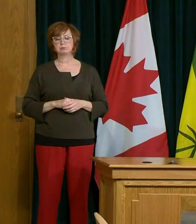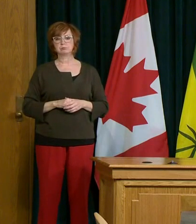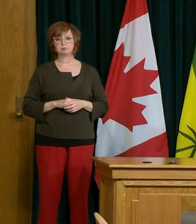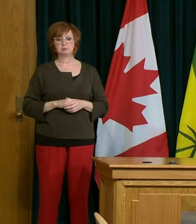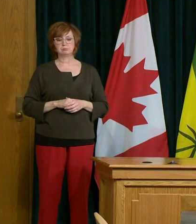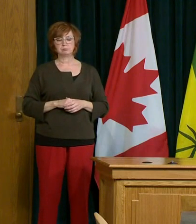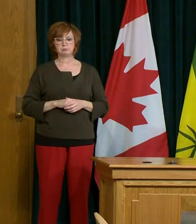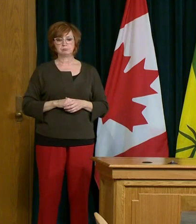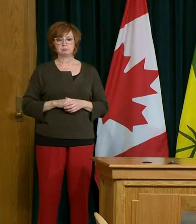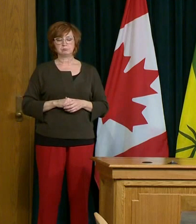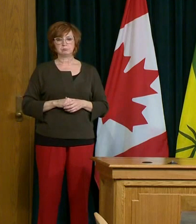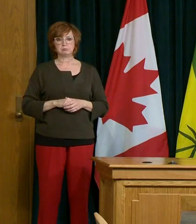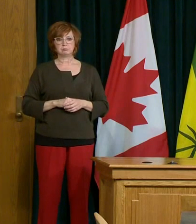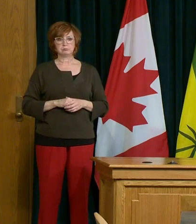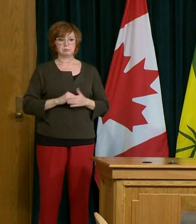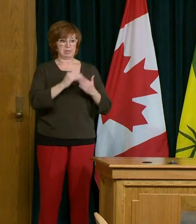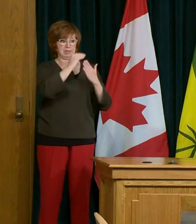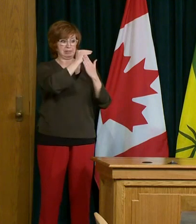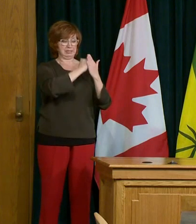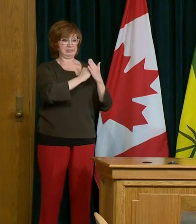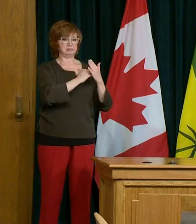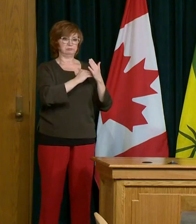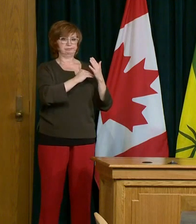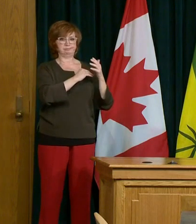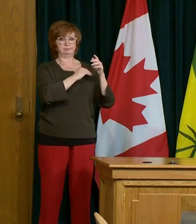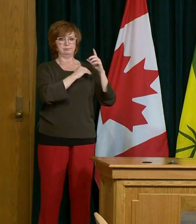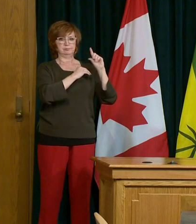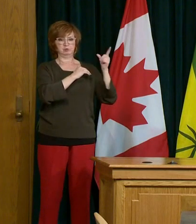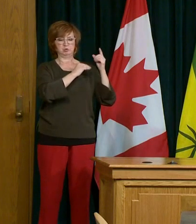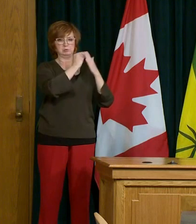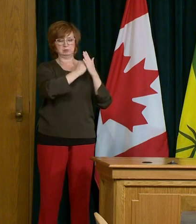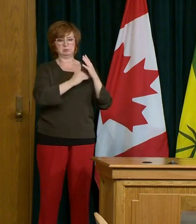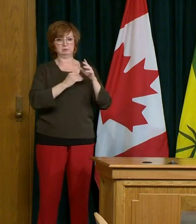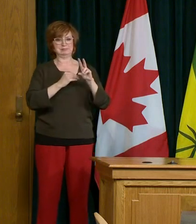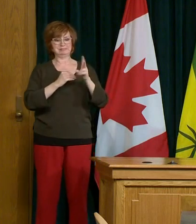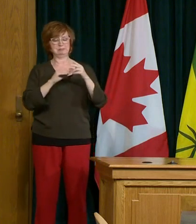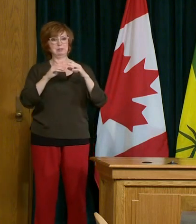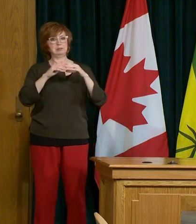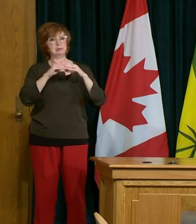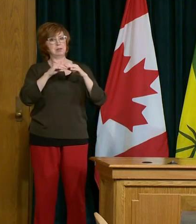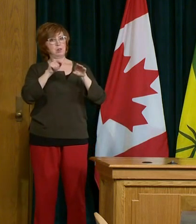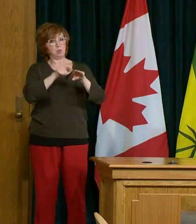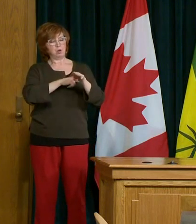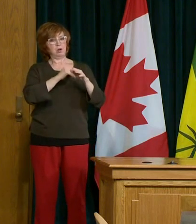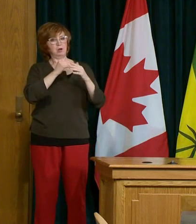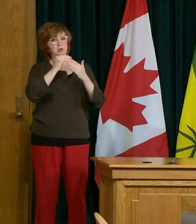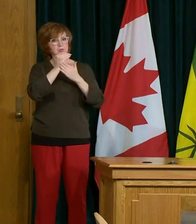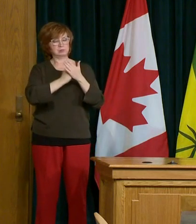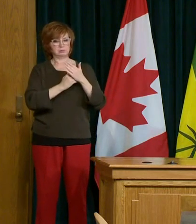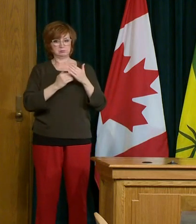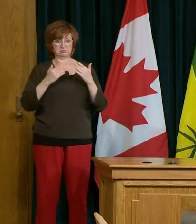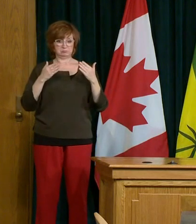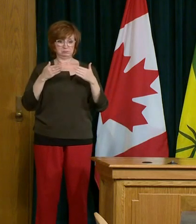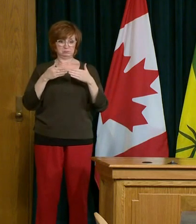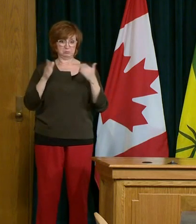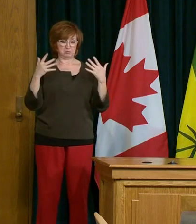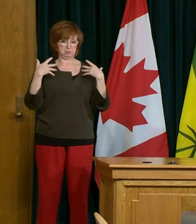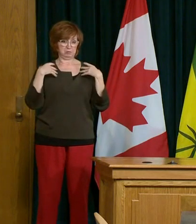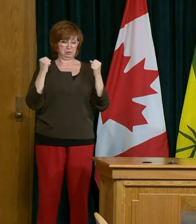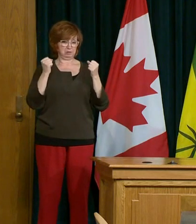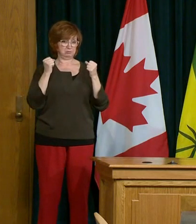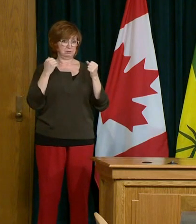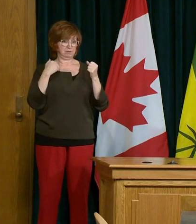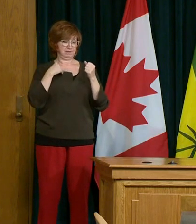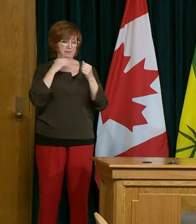are actually on the phone and in public health and contacting the individuals on a daily or every few days